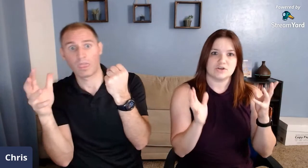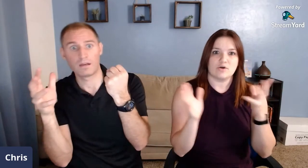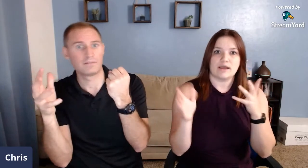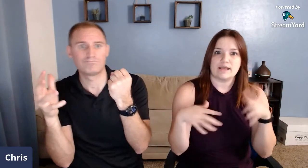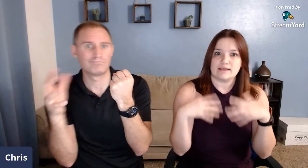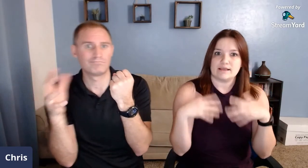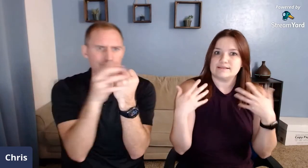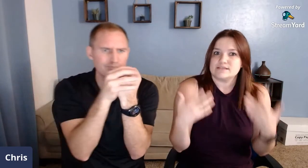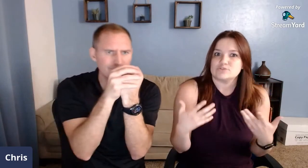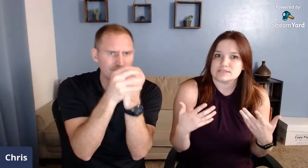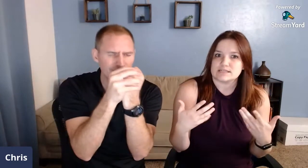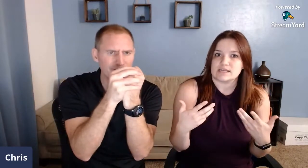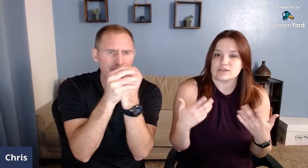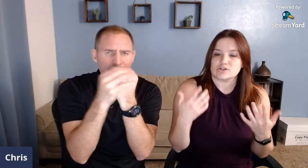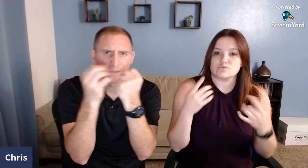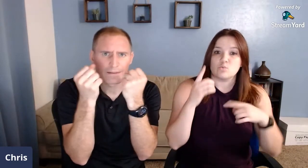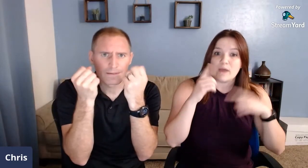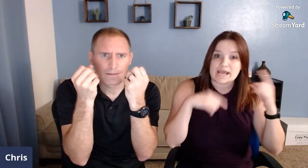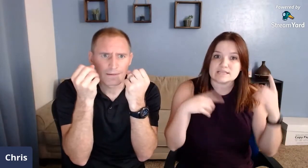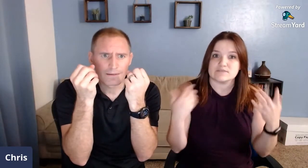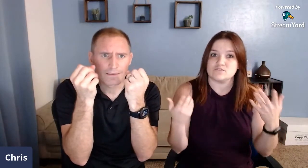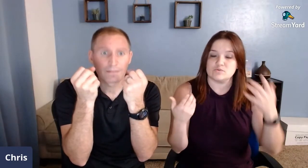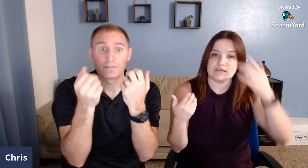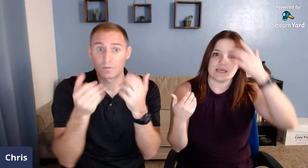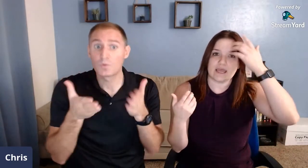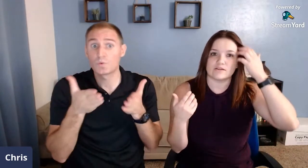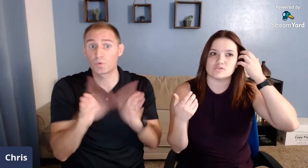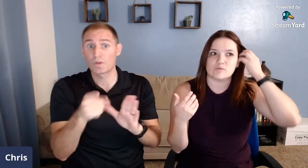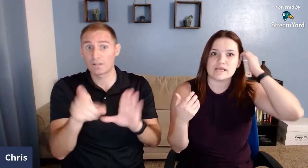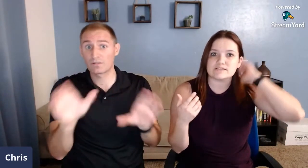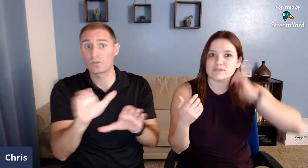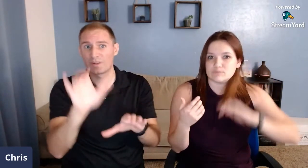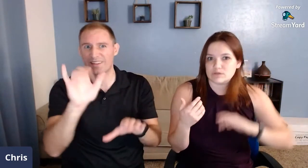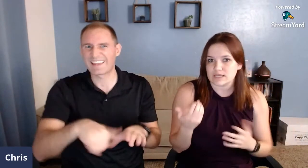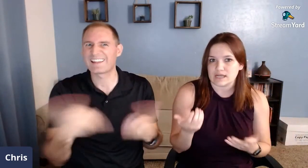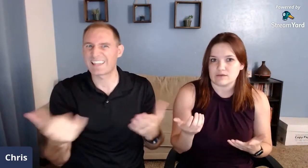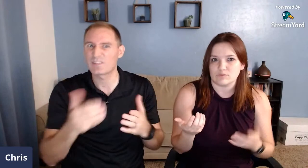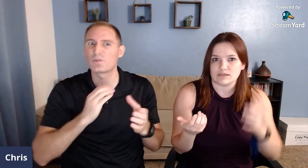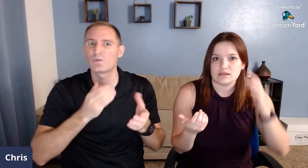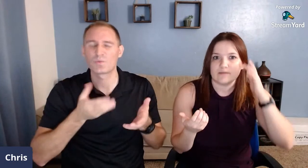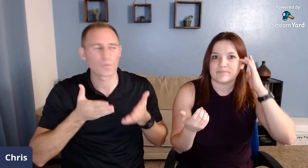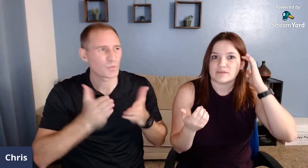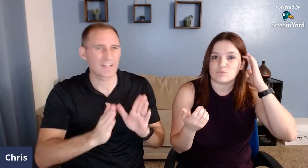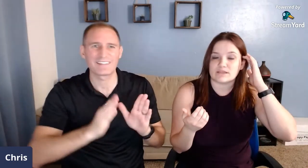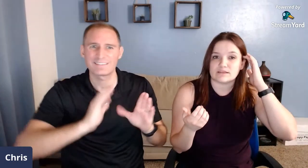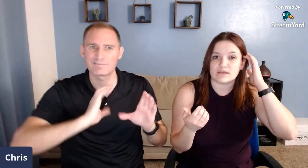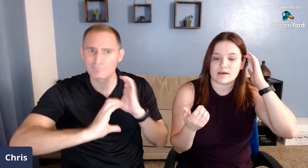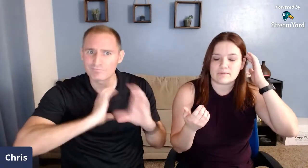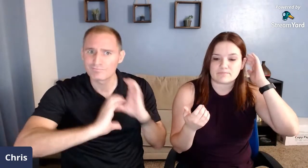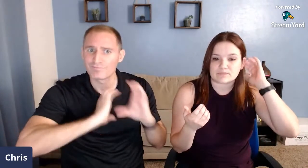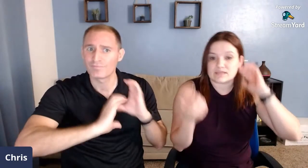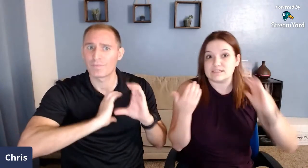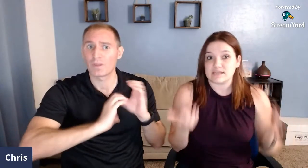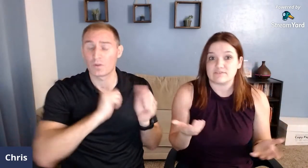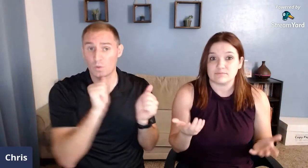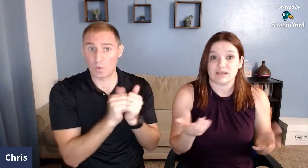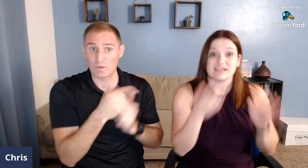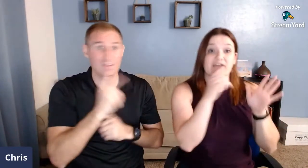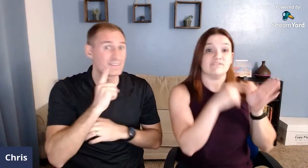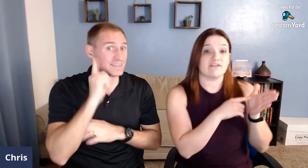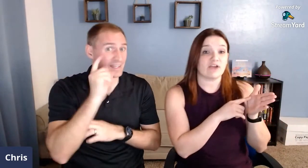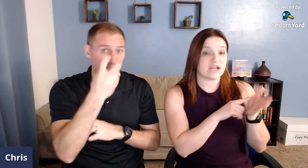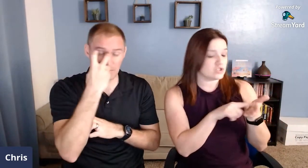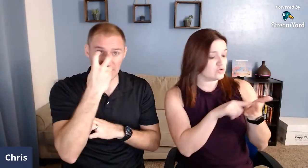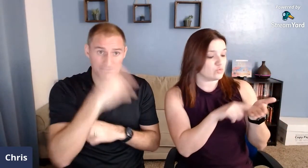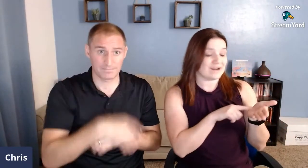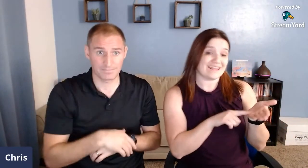And so it's interesting. There's ways of doing it, and there's ways of communicating with the deaf and blind.